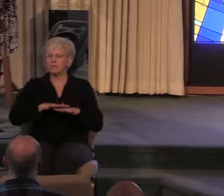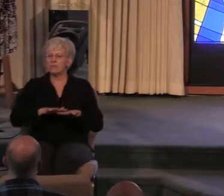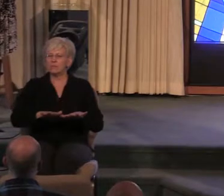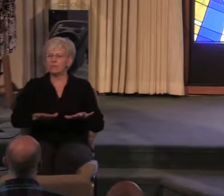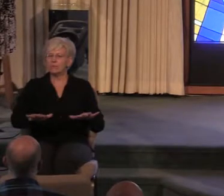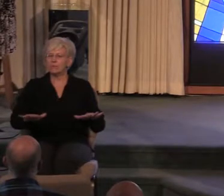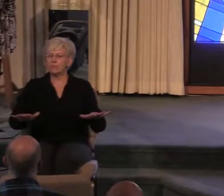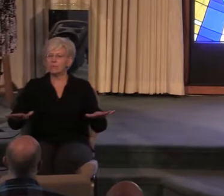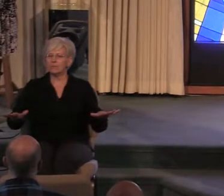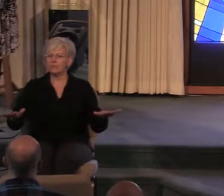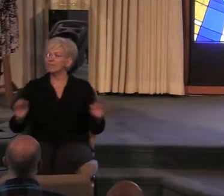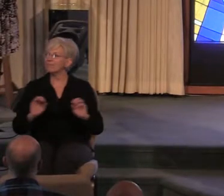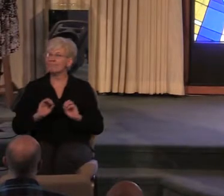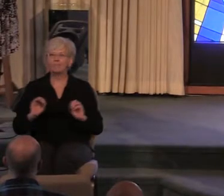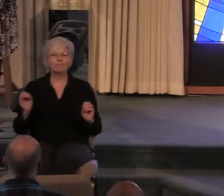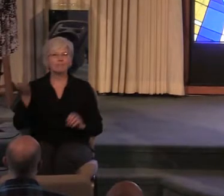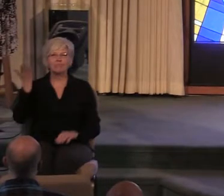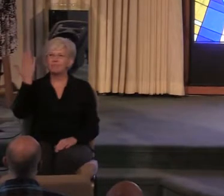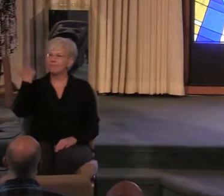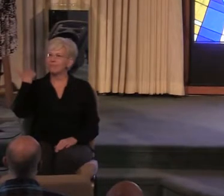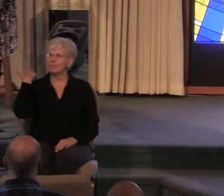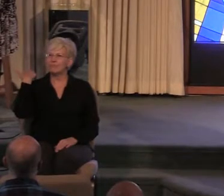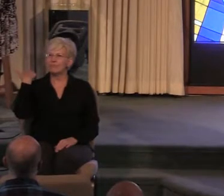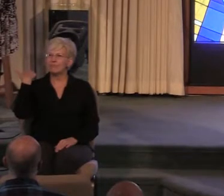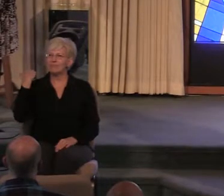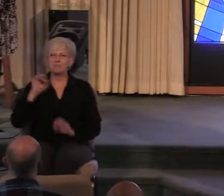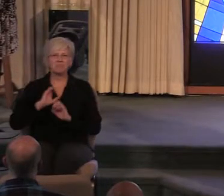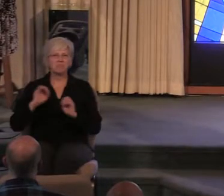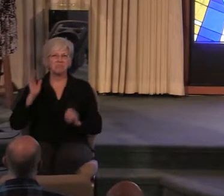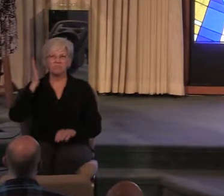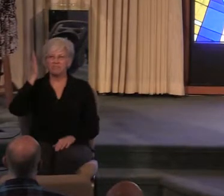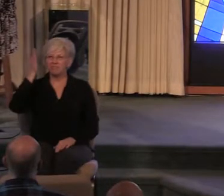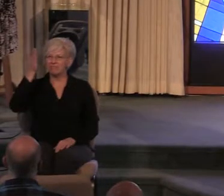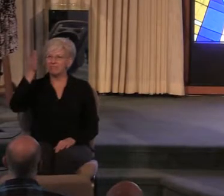There is no past, no future.